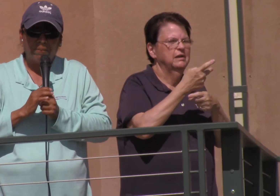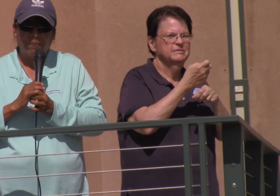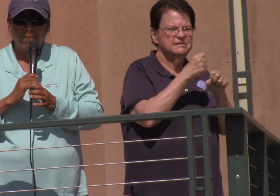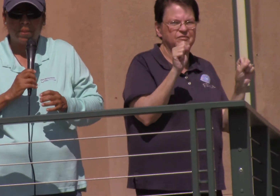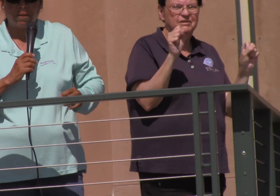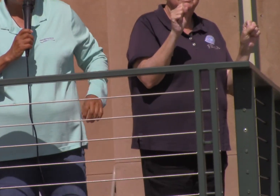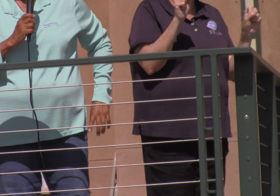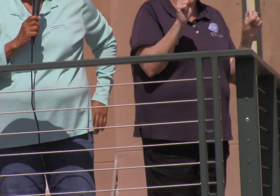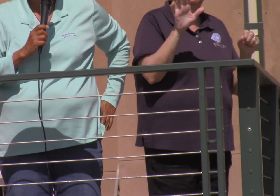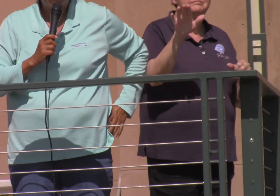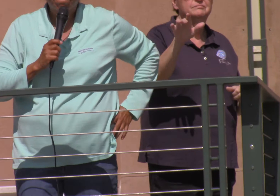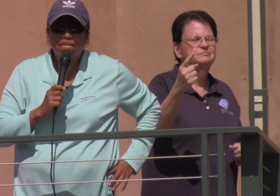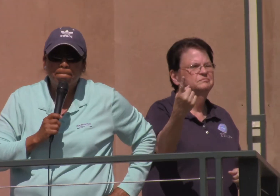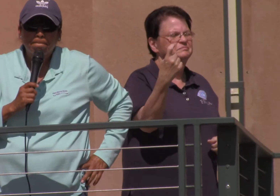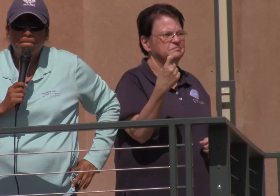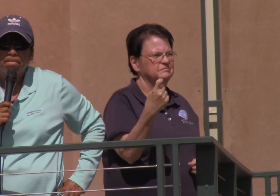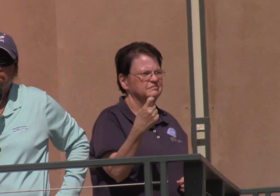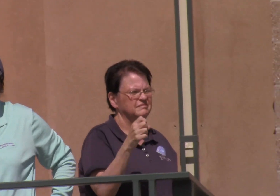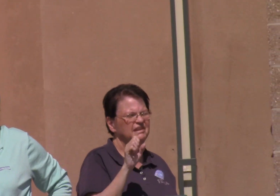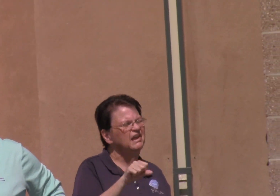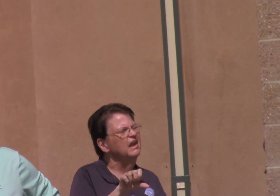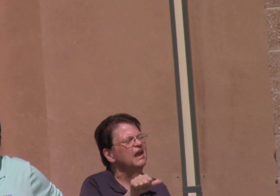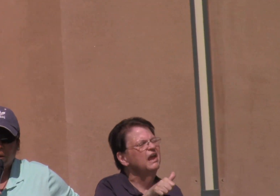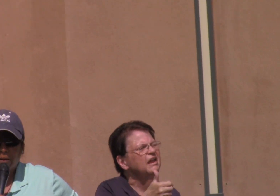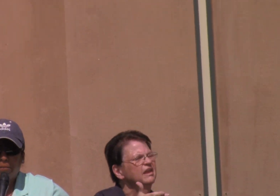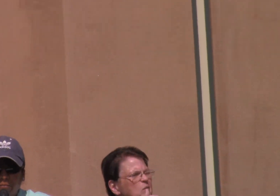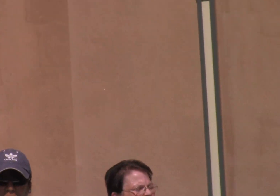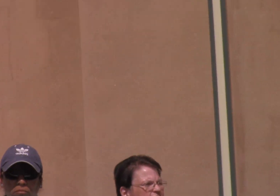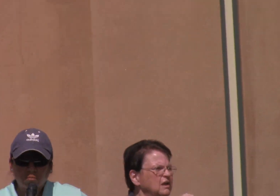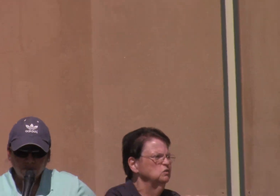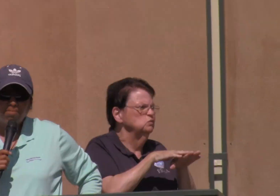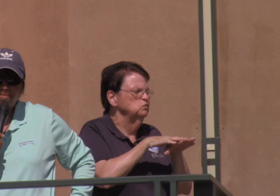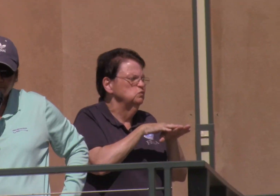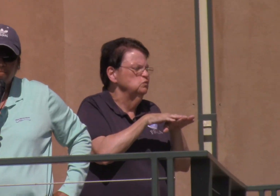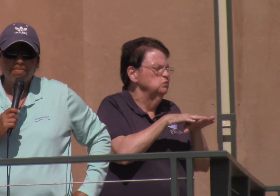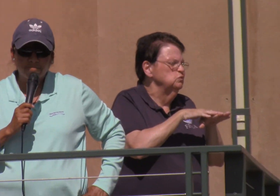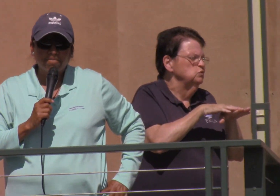Yes, ma'am. Is there anything that can be done to slow down